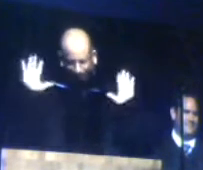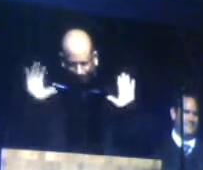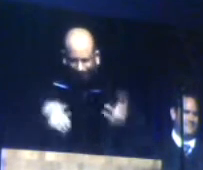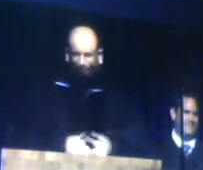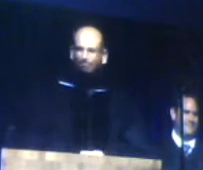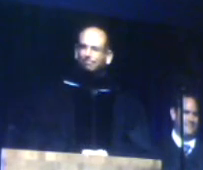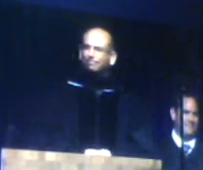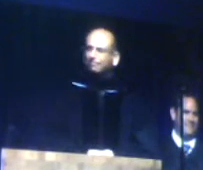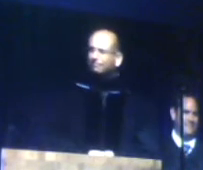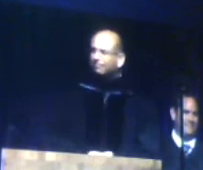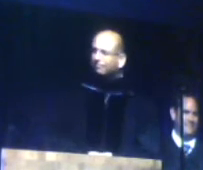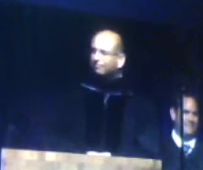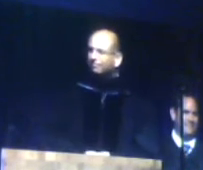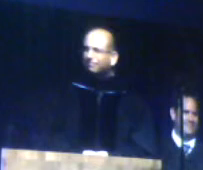happen.